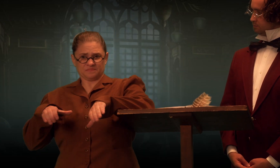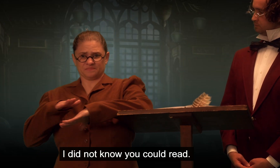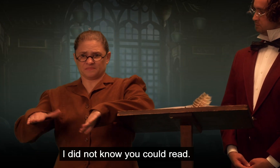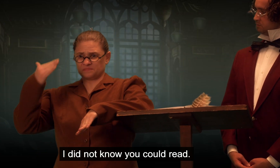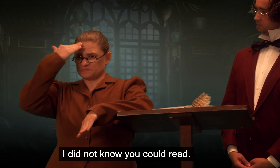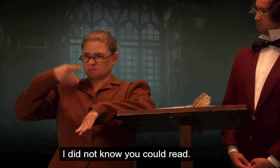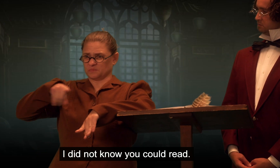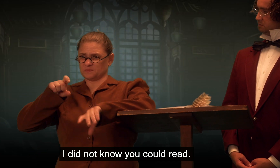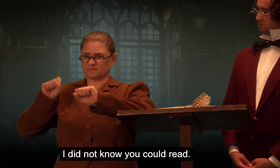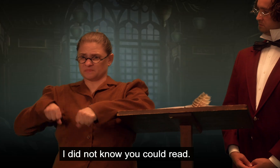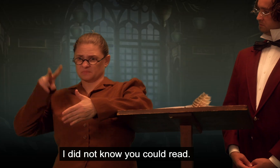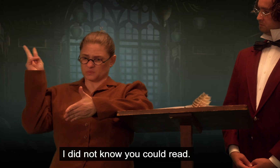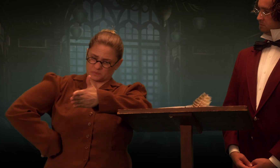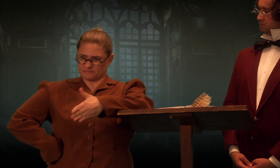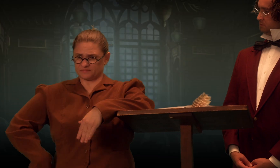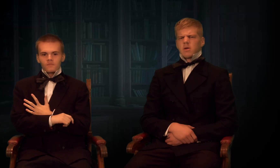I did not know you could read.